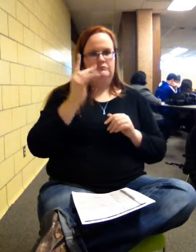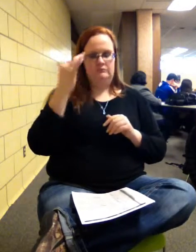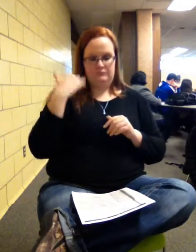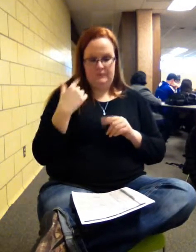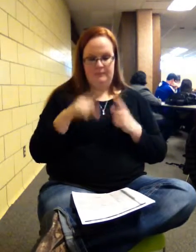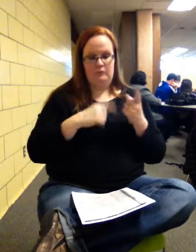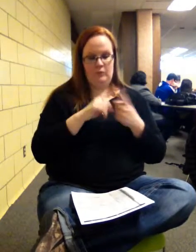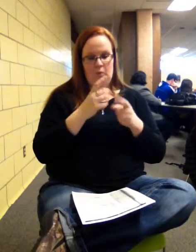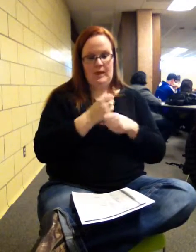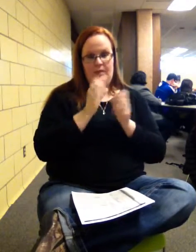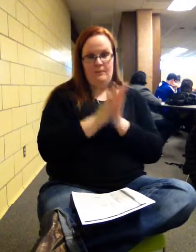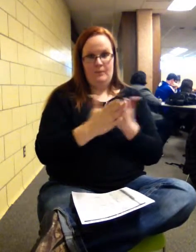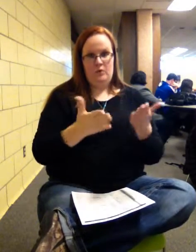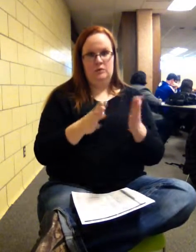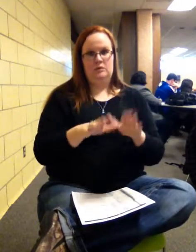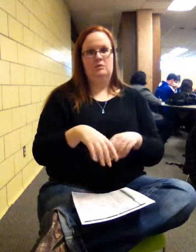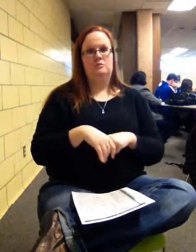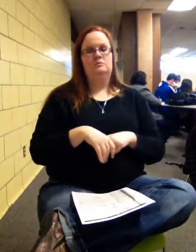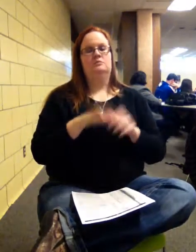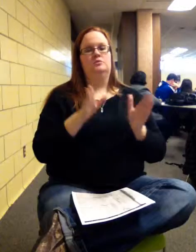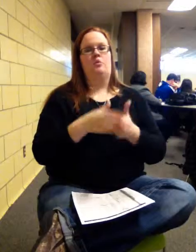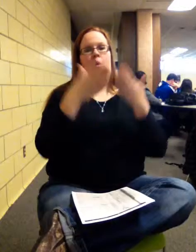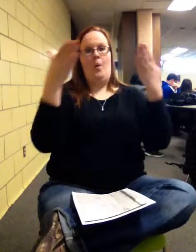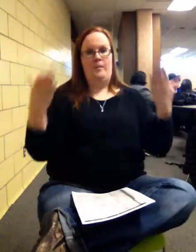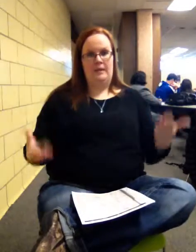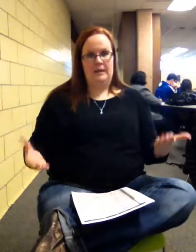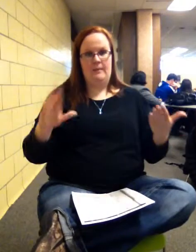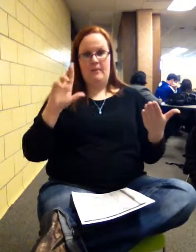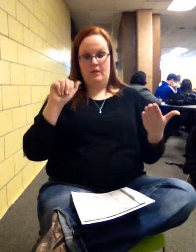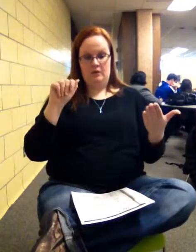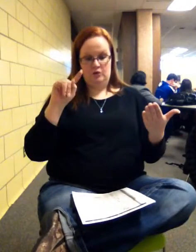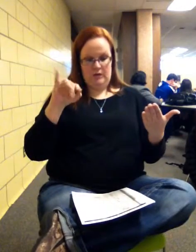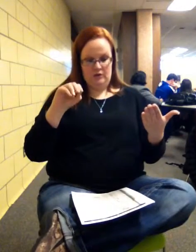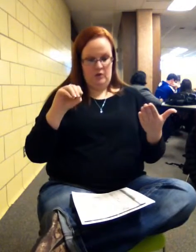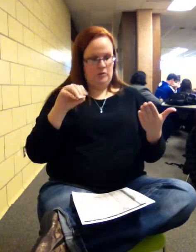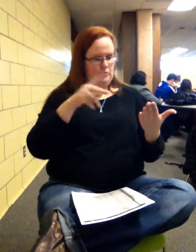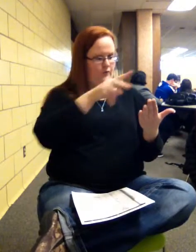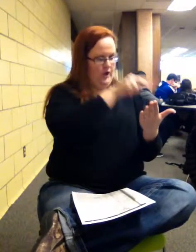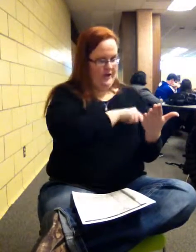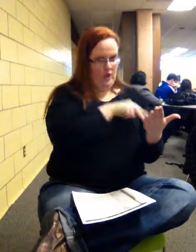open up the book, and actually there's going to be ratios on both sides of the page. The copy